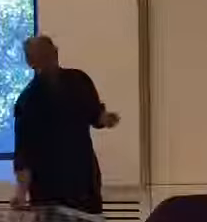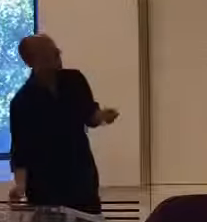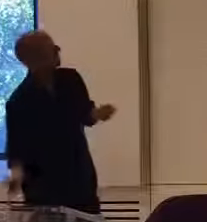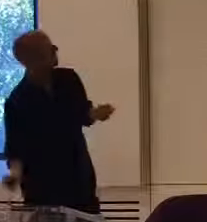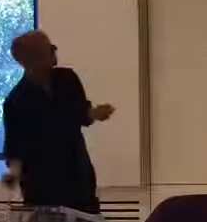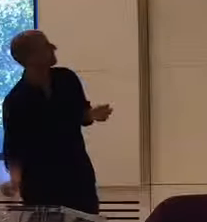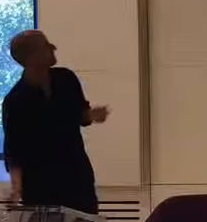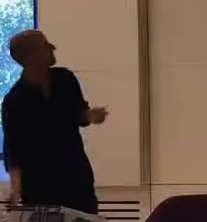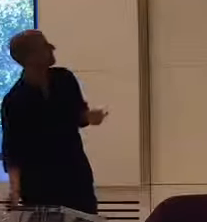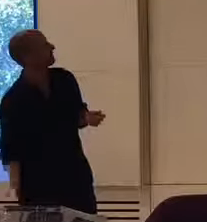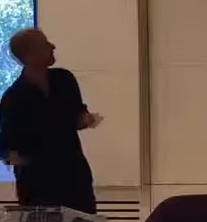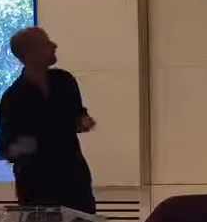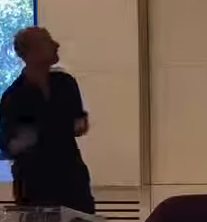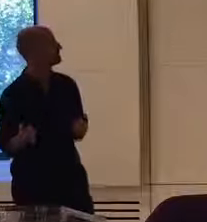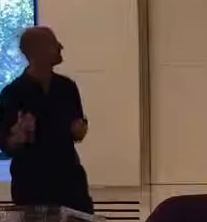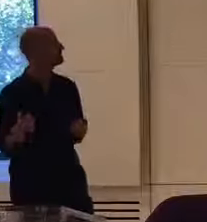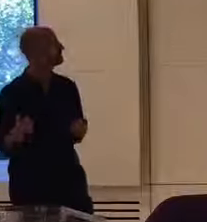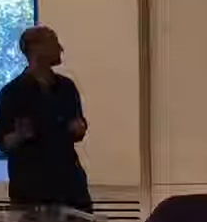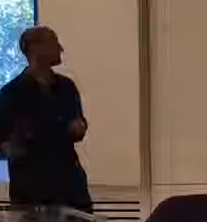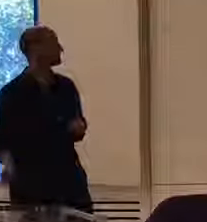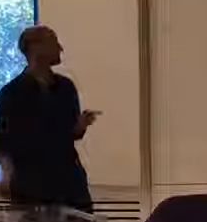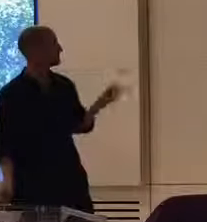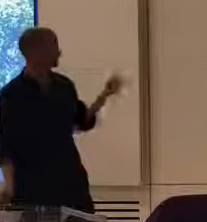So, what do we do?